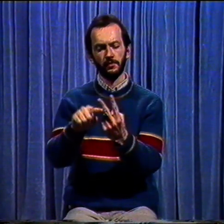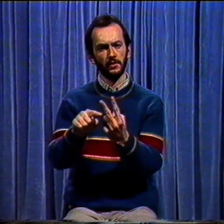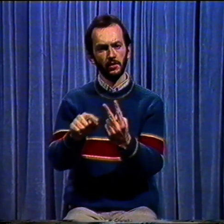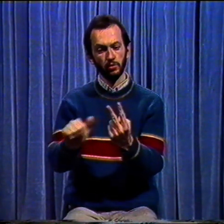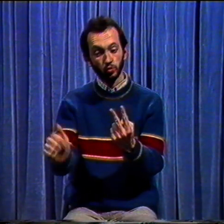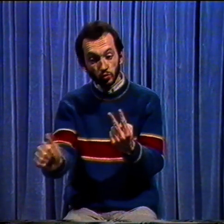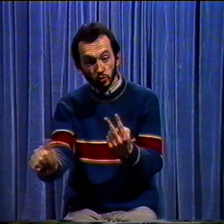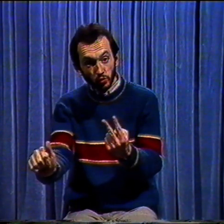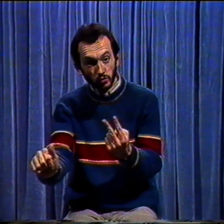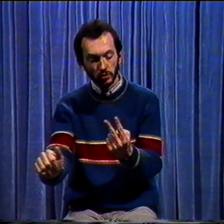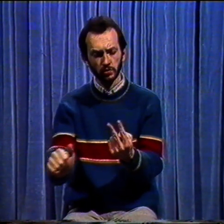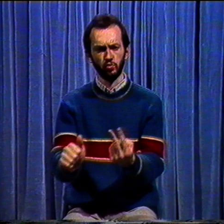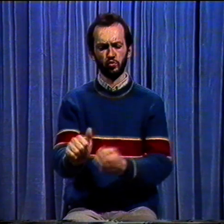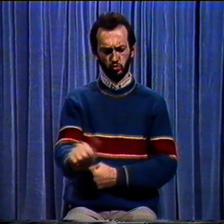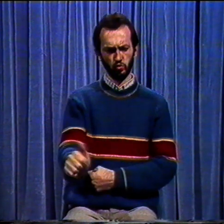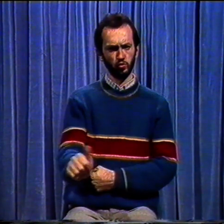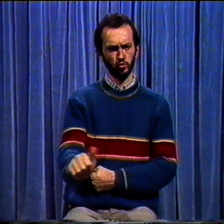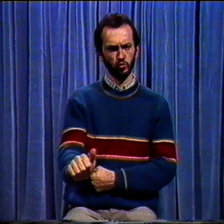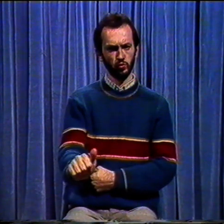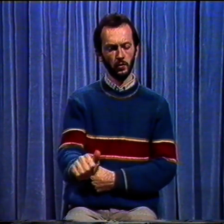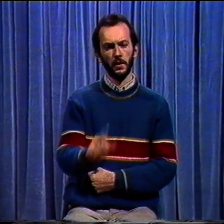There are two ways of doing this sign.